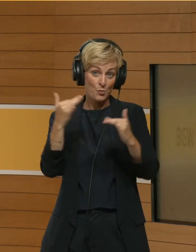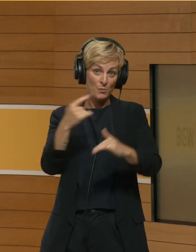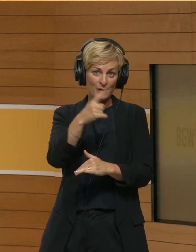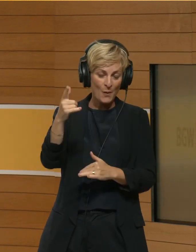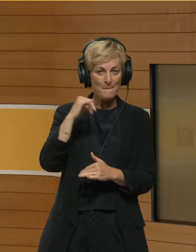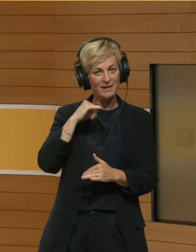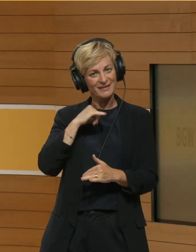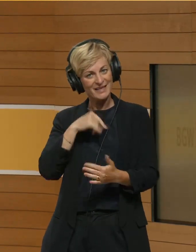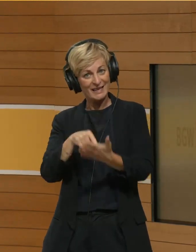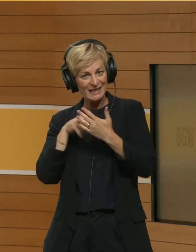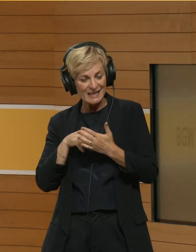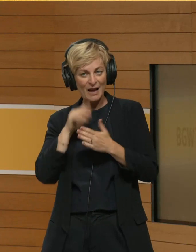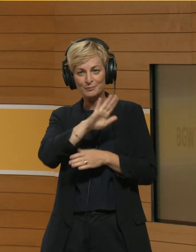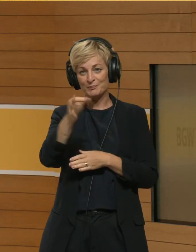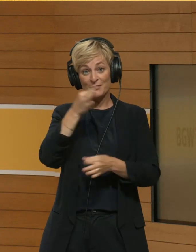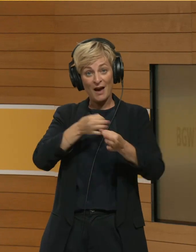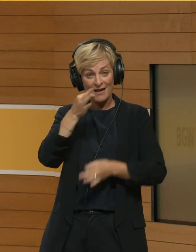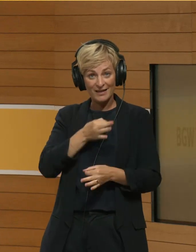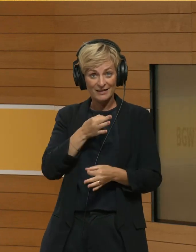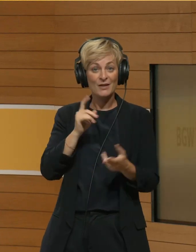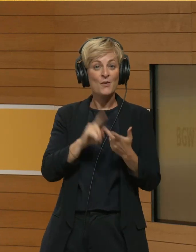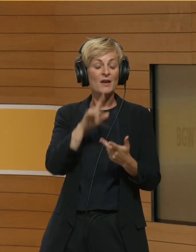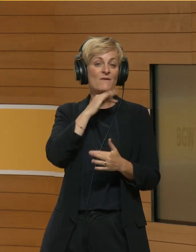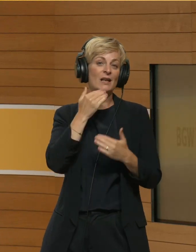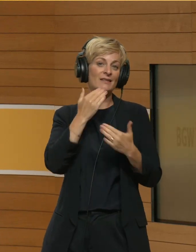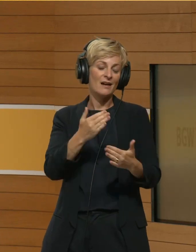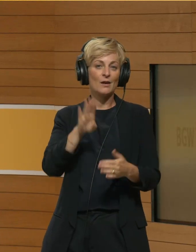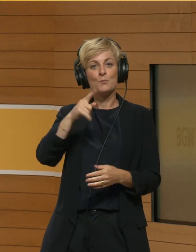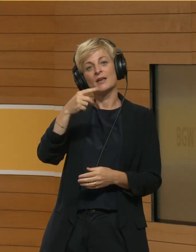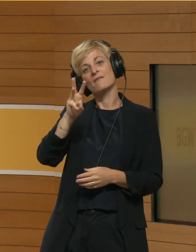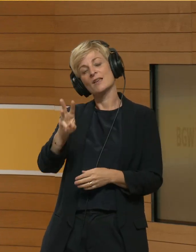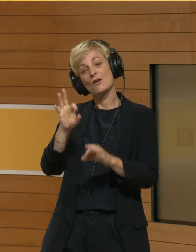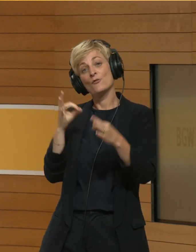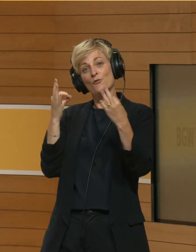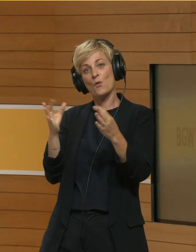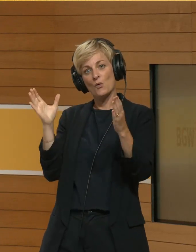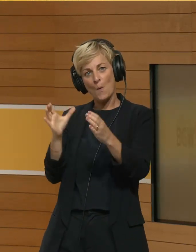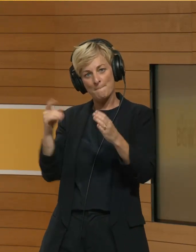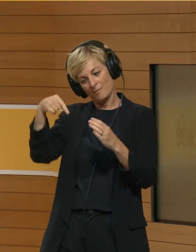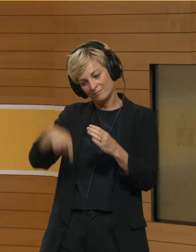BGW Forum for giving us the floor and the stage to present the project. Thank you.